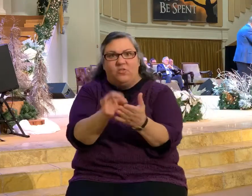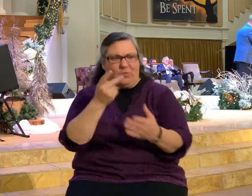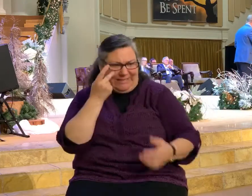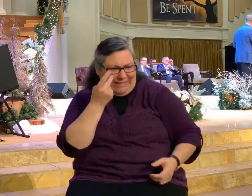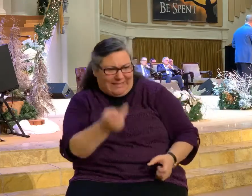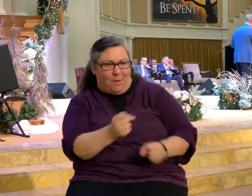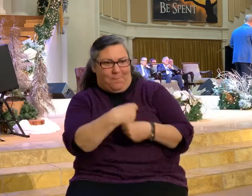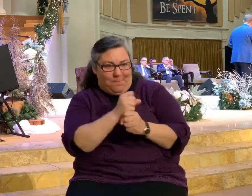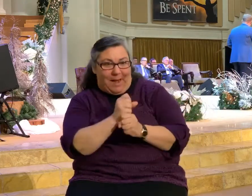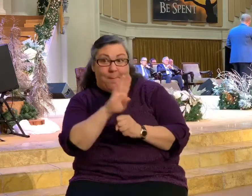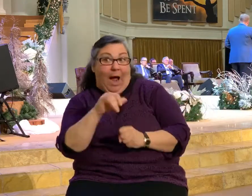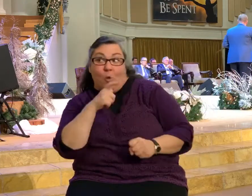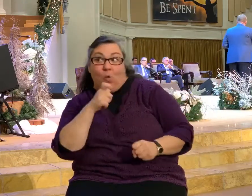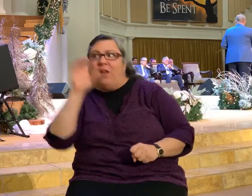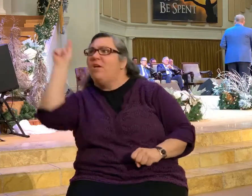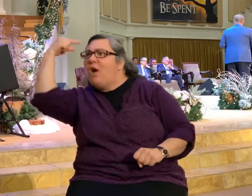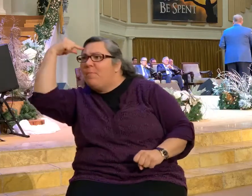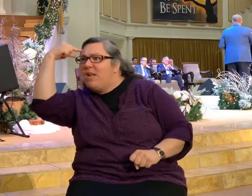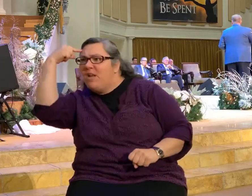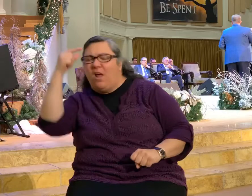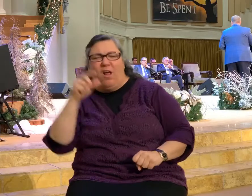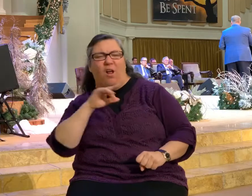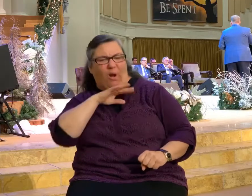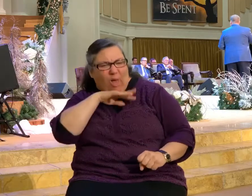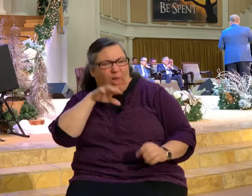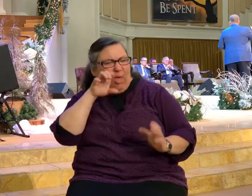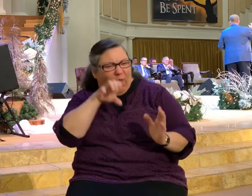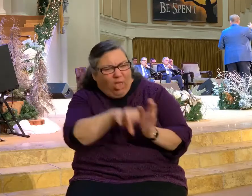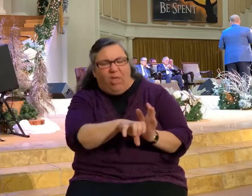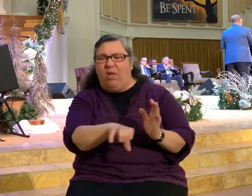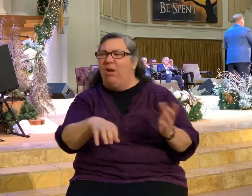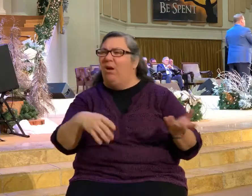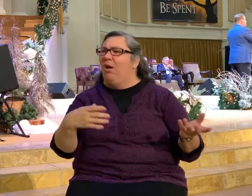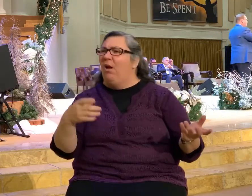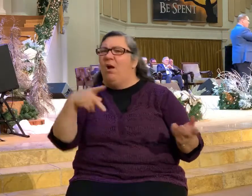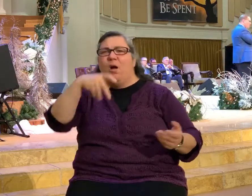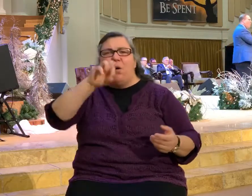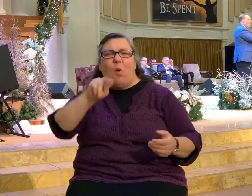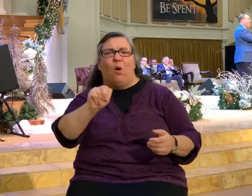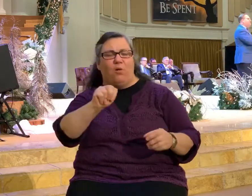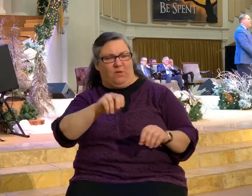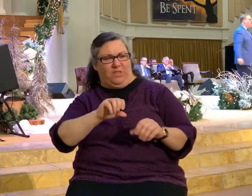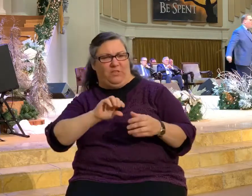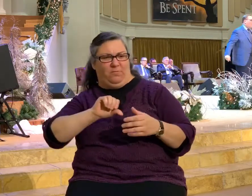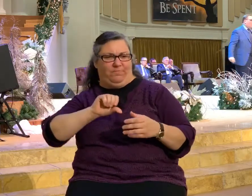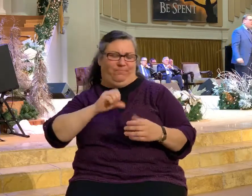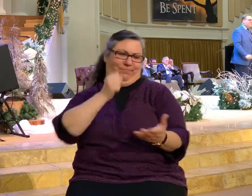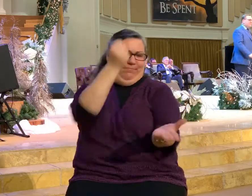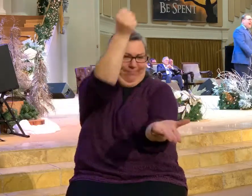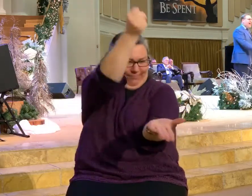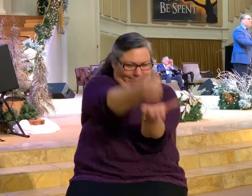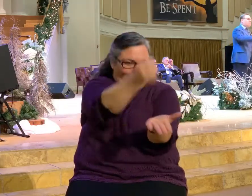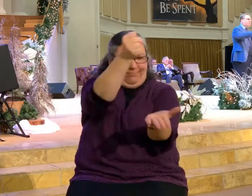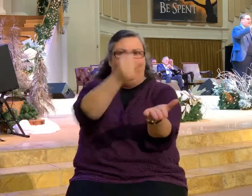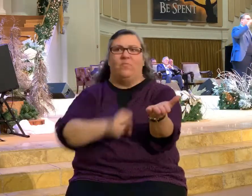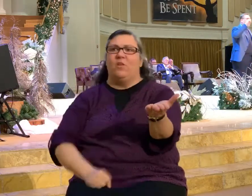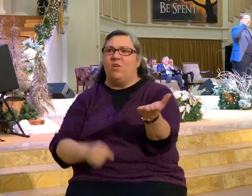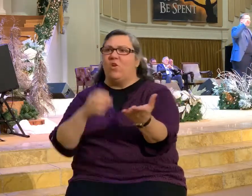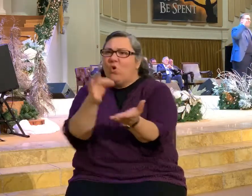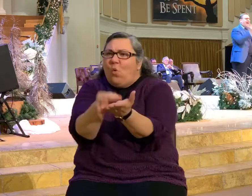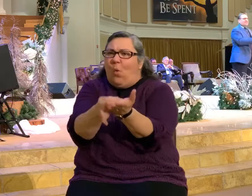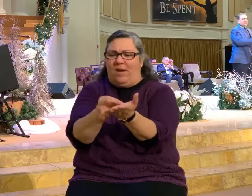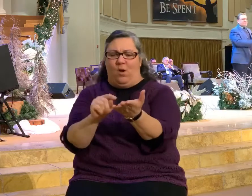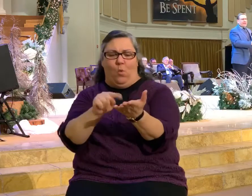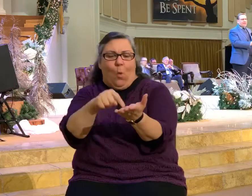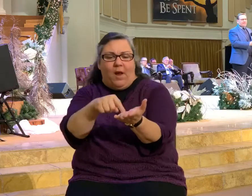the government, pornography was stamped and pressed into the coins. On one side would be